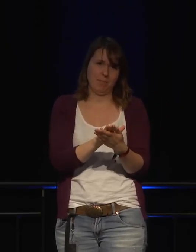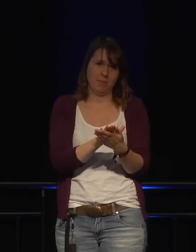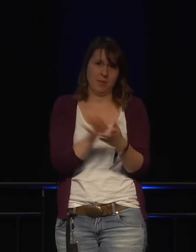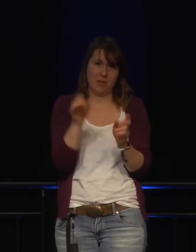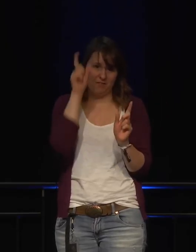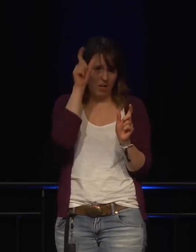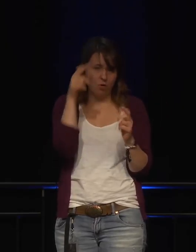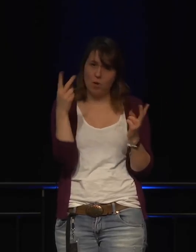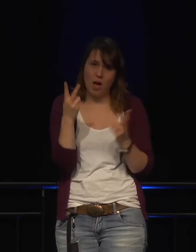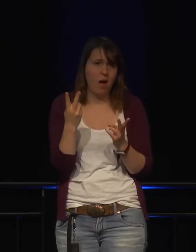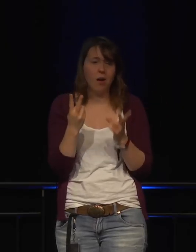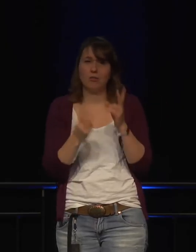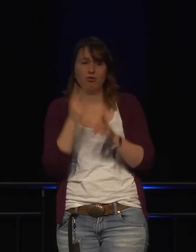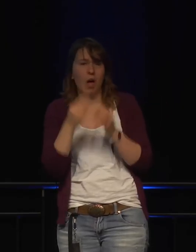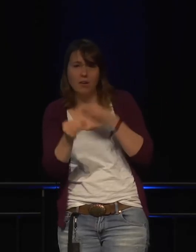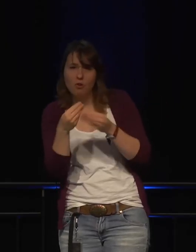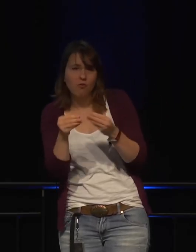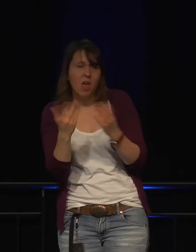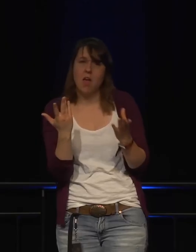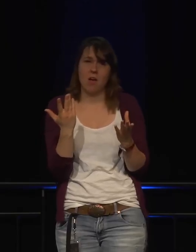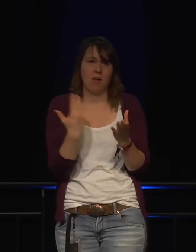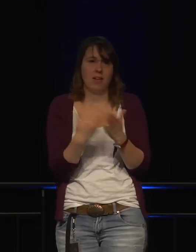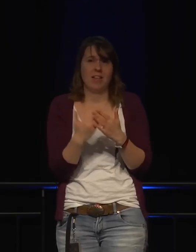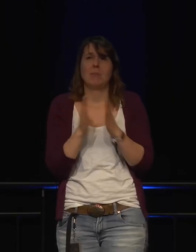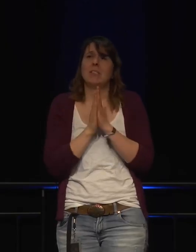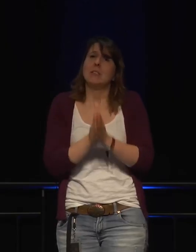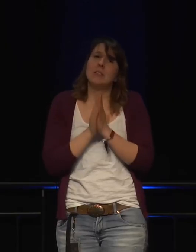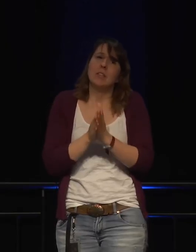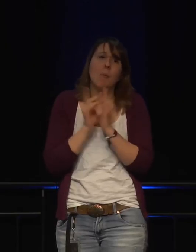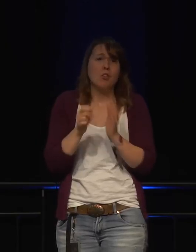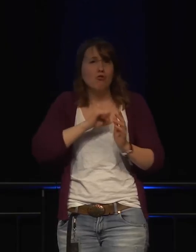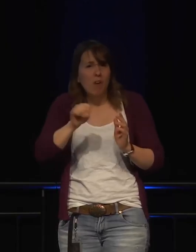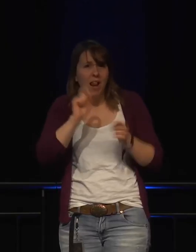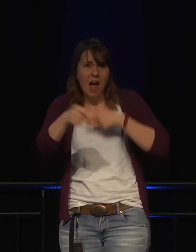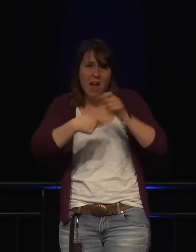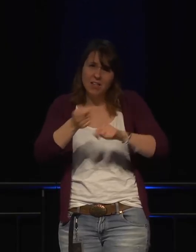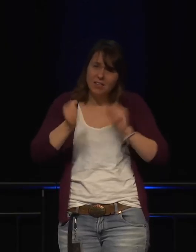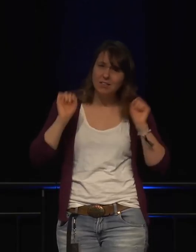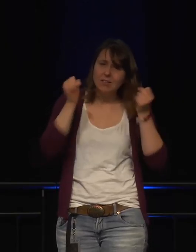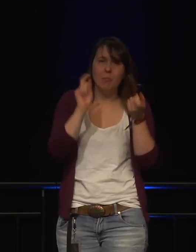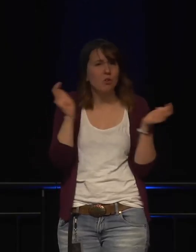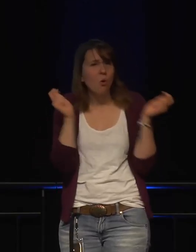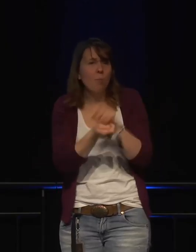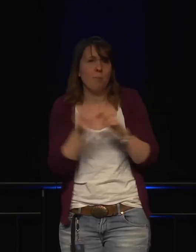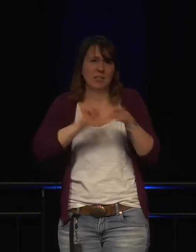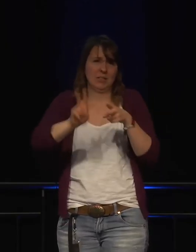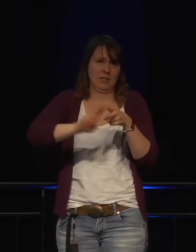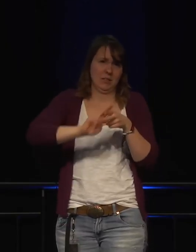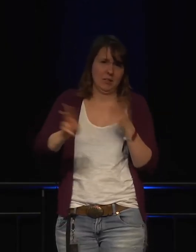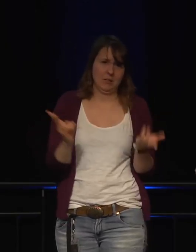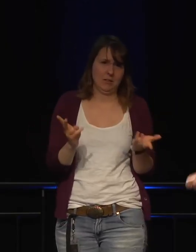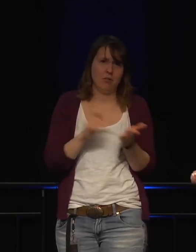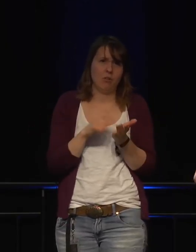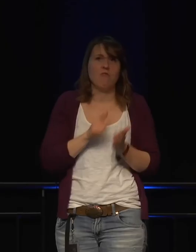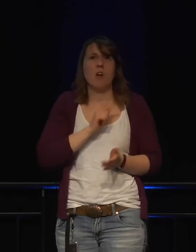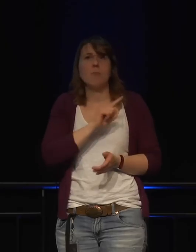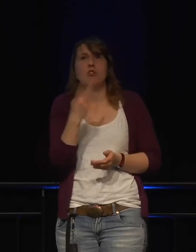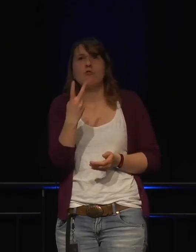very important that we are going to do something really quickly and not starting like in 2020.